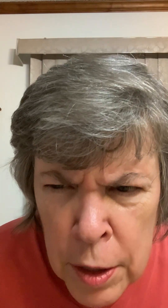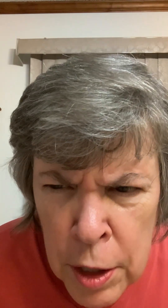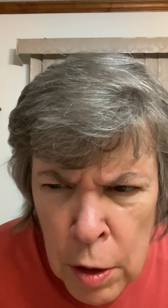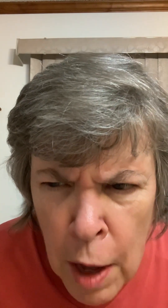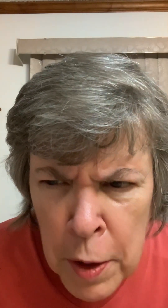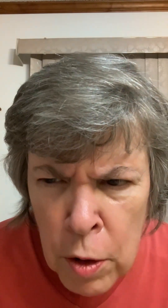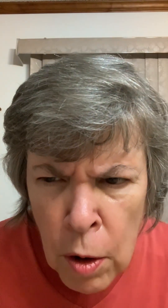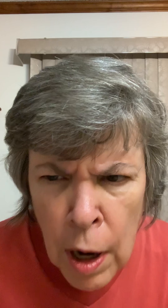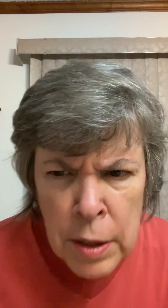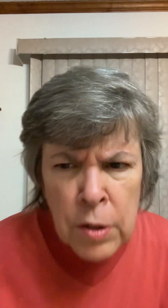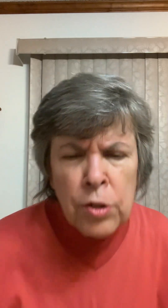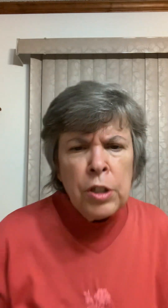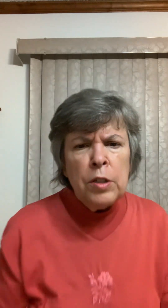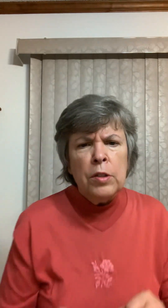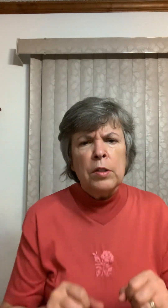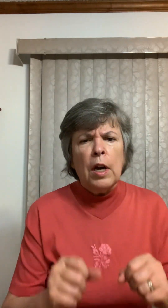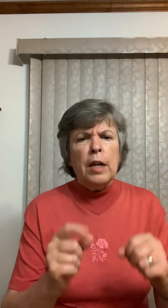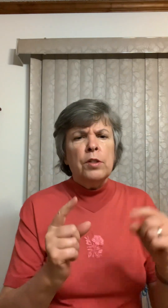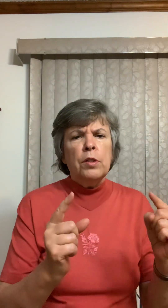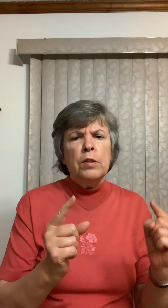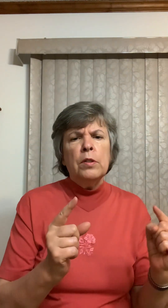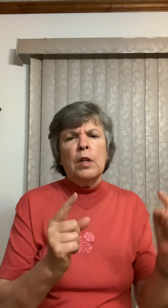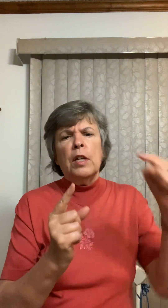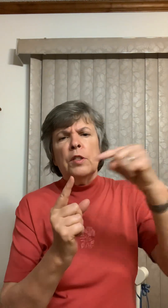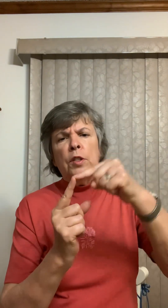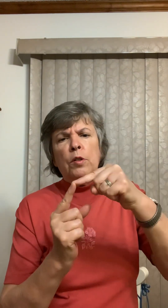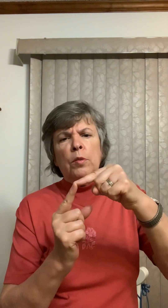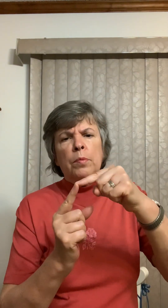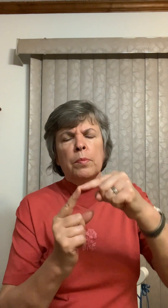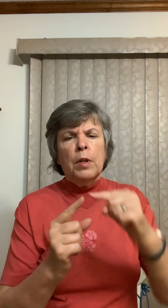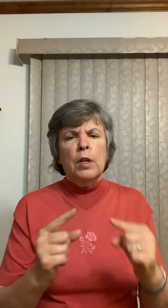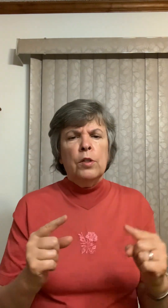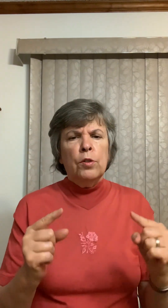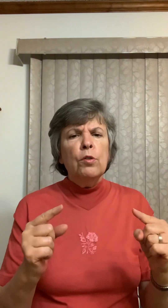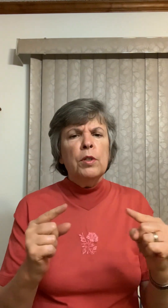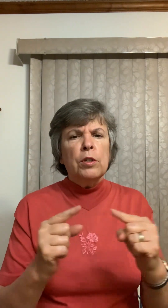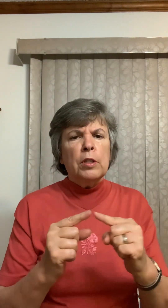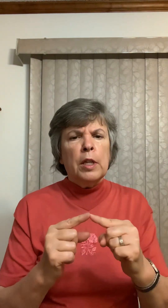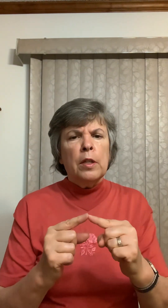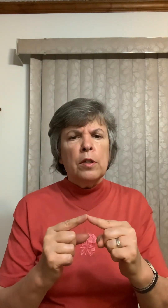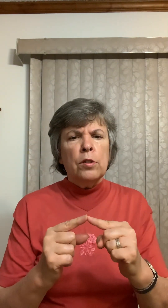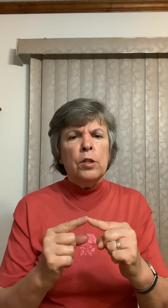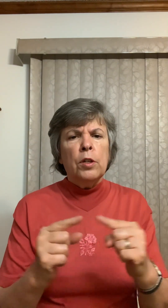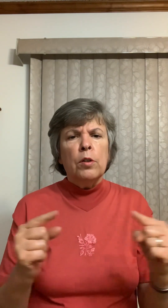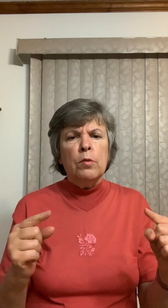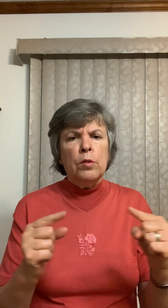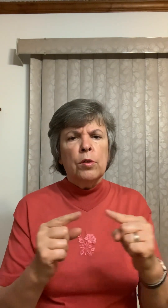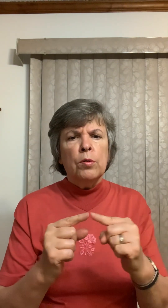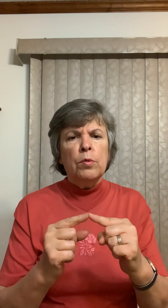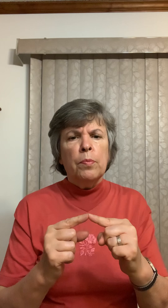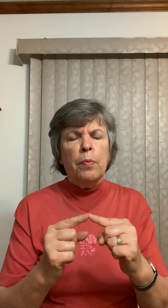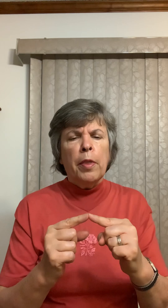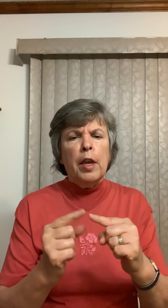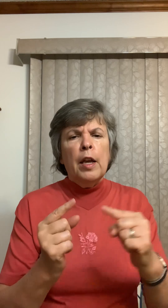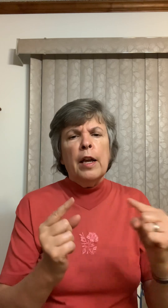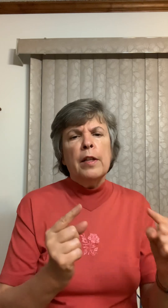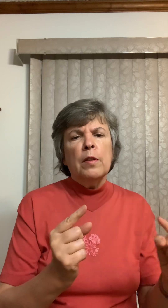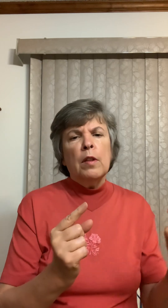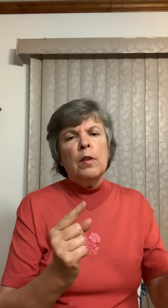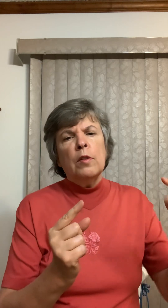Till on the cross as Jesus died. So this is until. To is just like this, T-O, to. And you